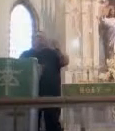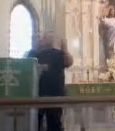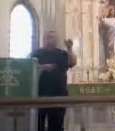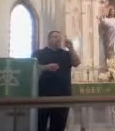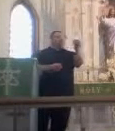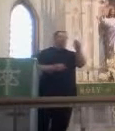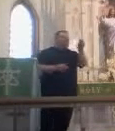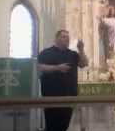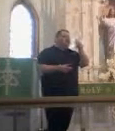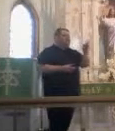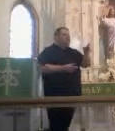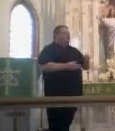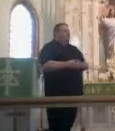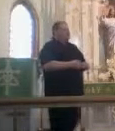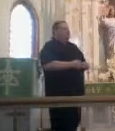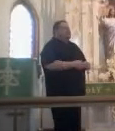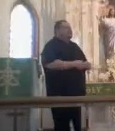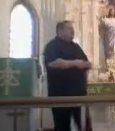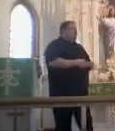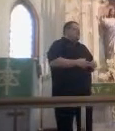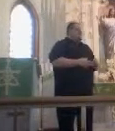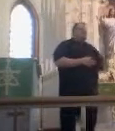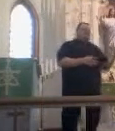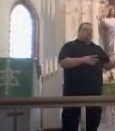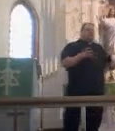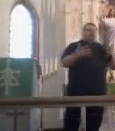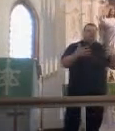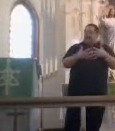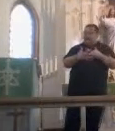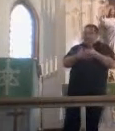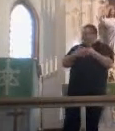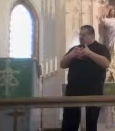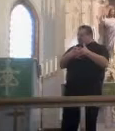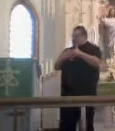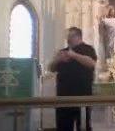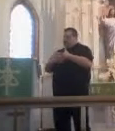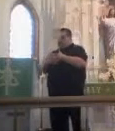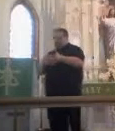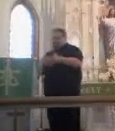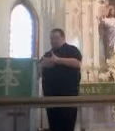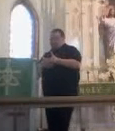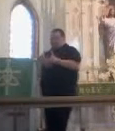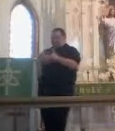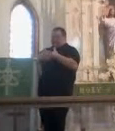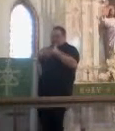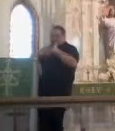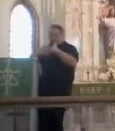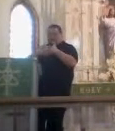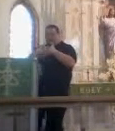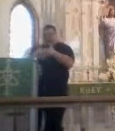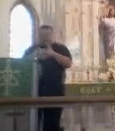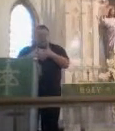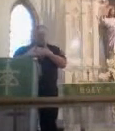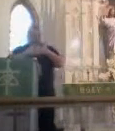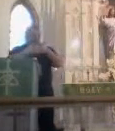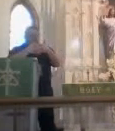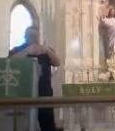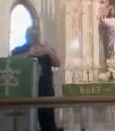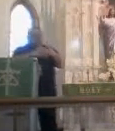separate the crucifixion from the resurrection, you can't separate the law from the gospel. They go together like this. They're both needed for us. They're both good for